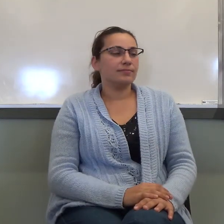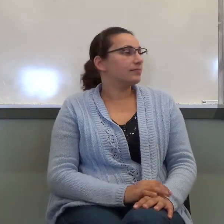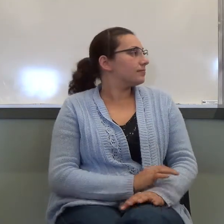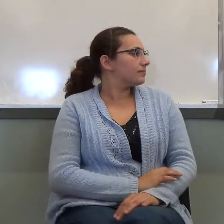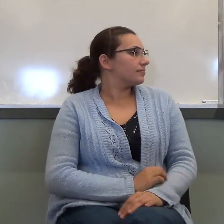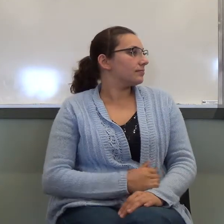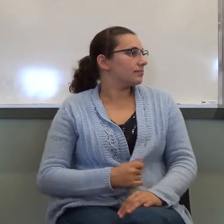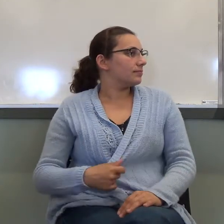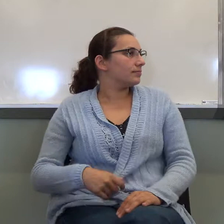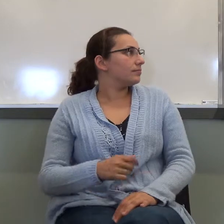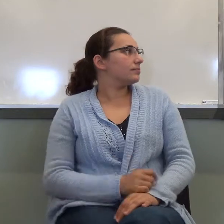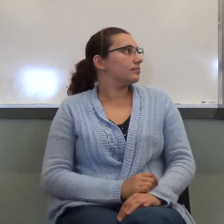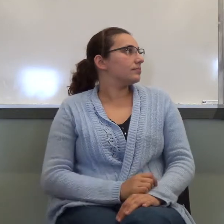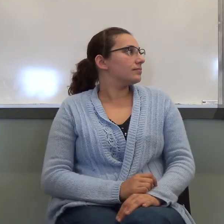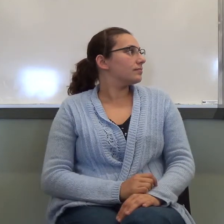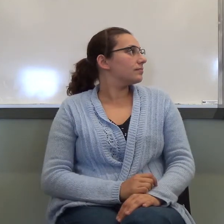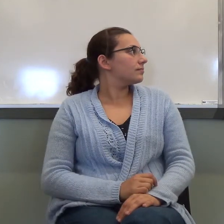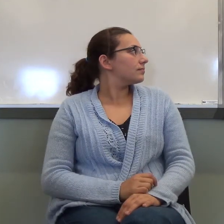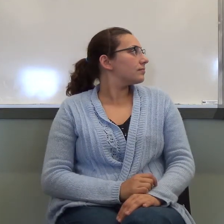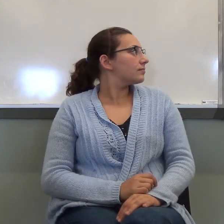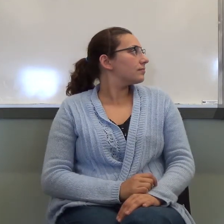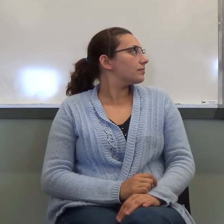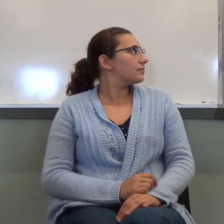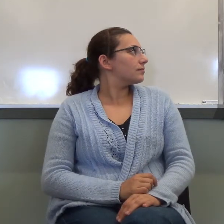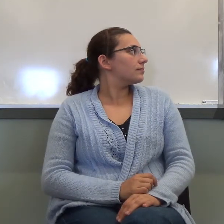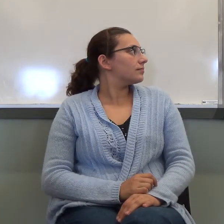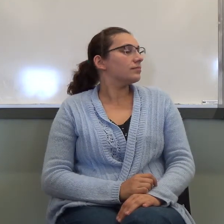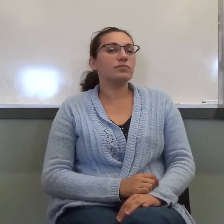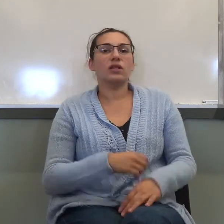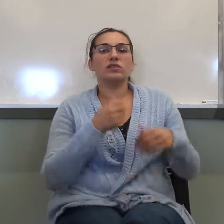here. Let's do another one of these long strings of things.